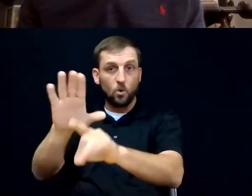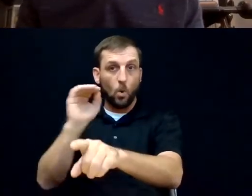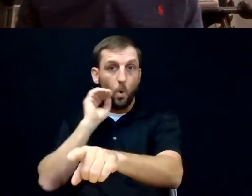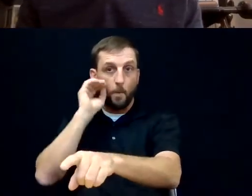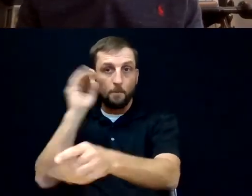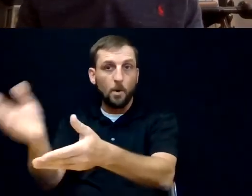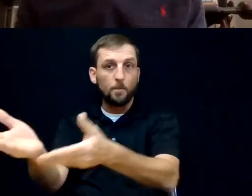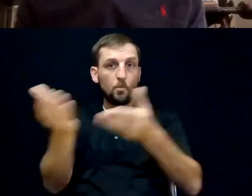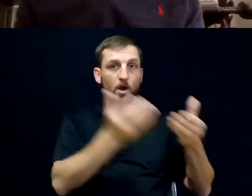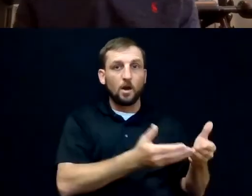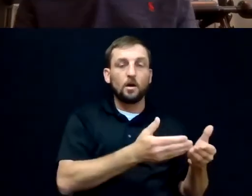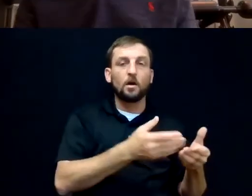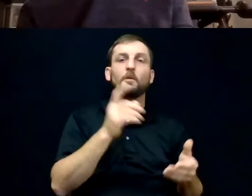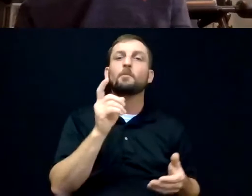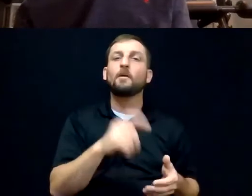of your identification card.